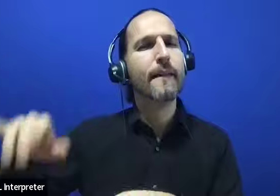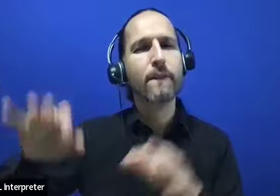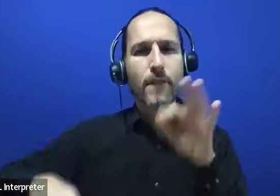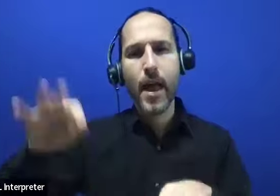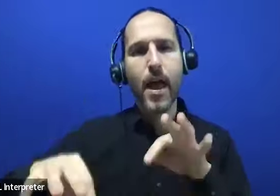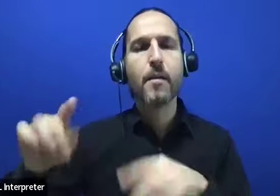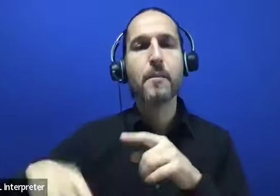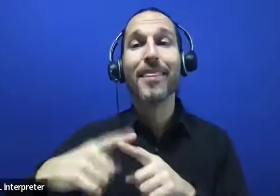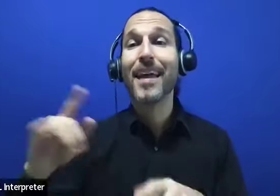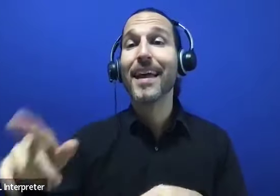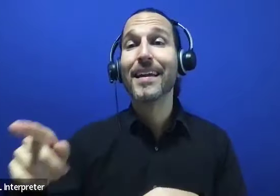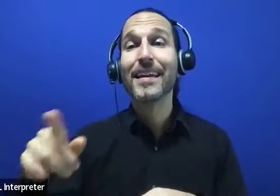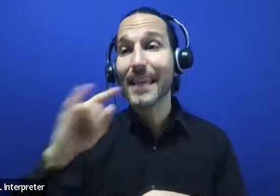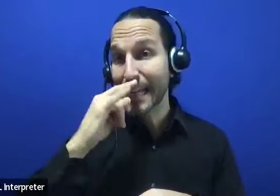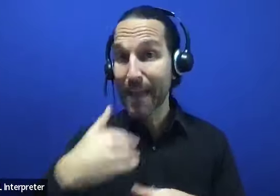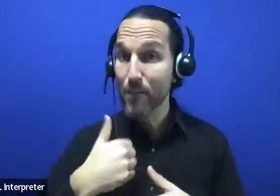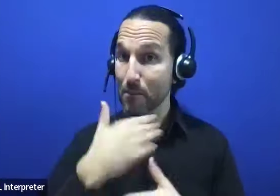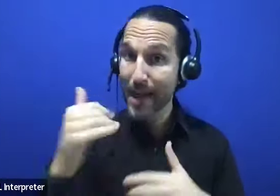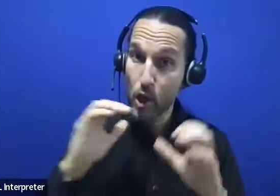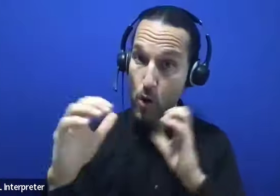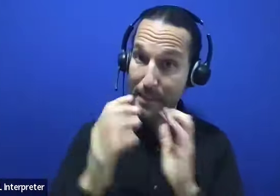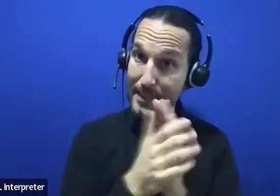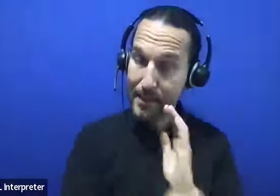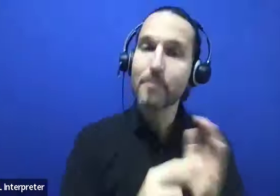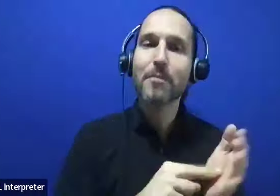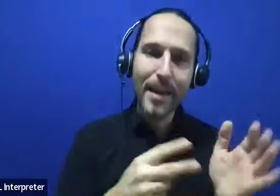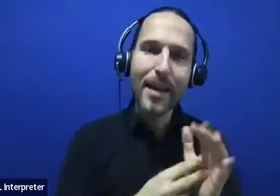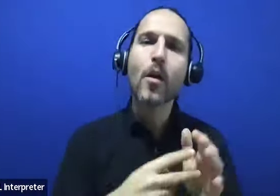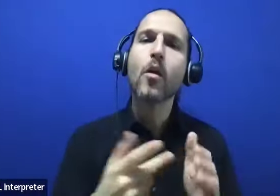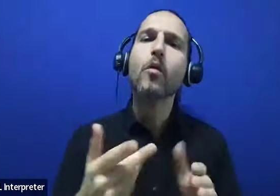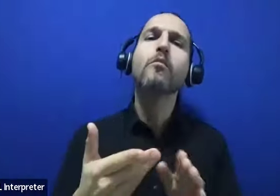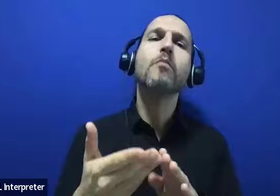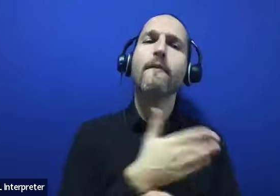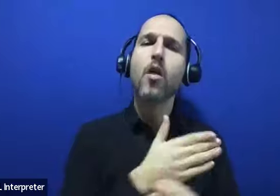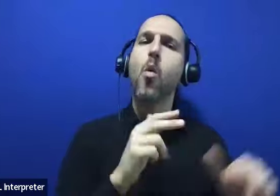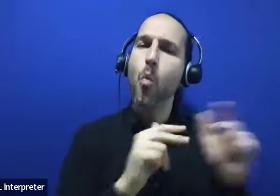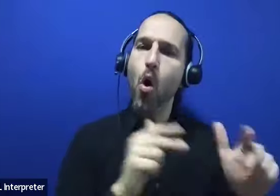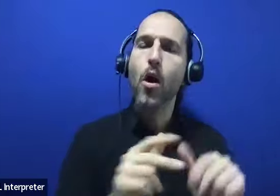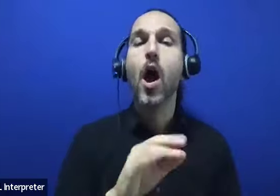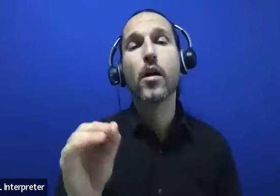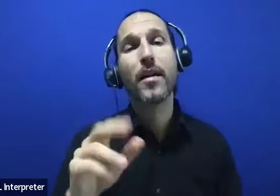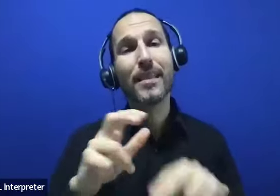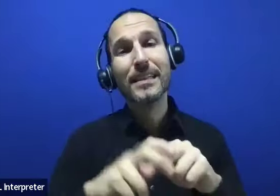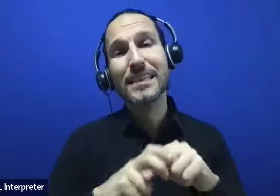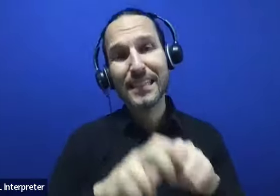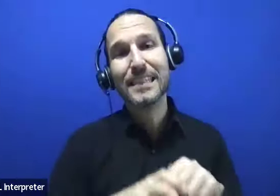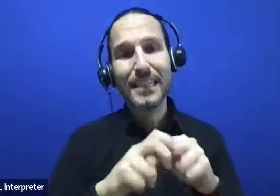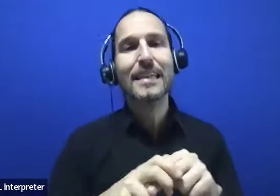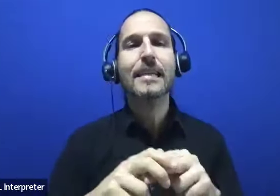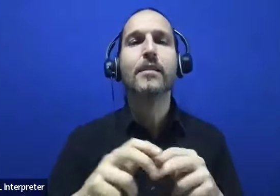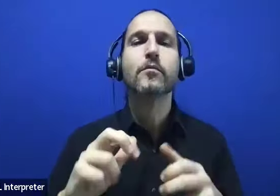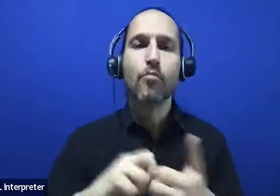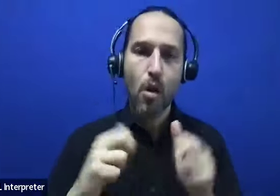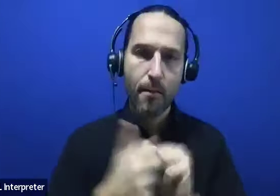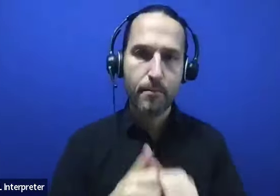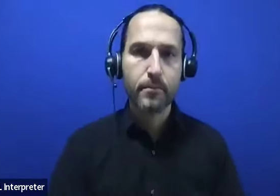that the kids with the better communication skills had walked earlier. The sleep disturbances. I